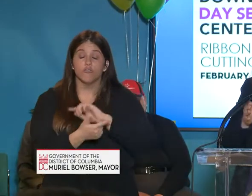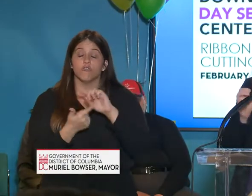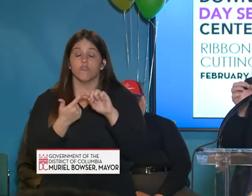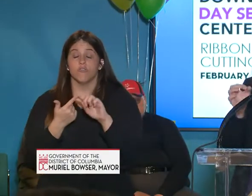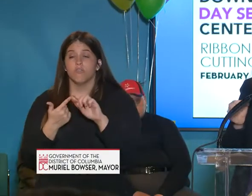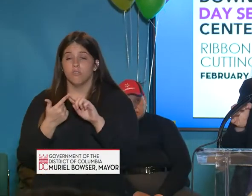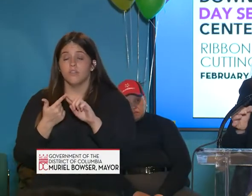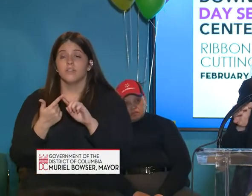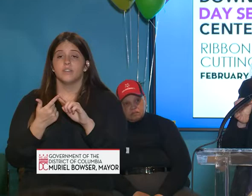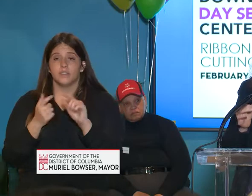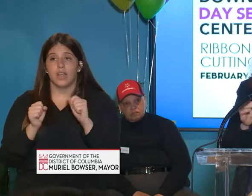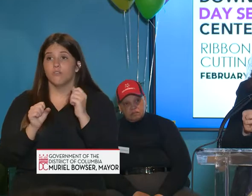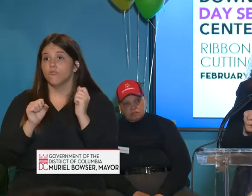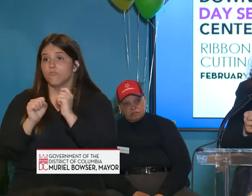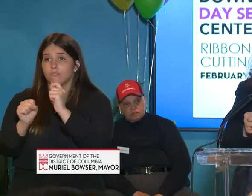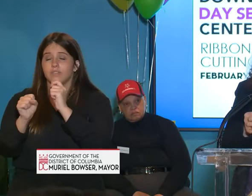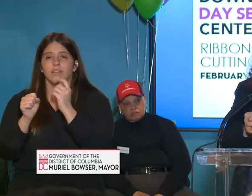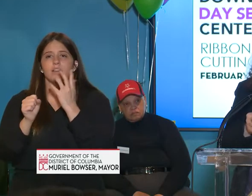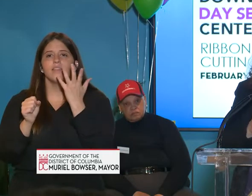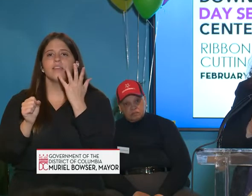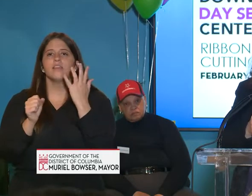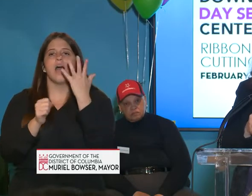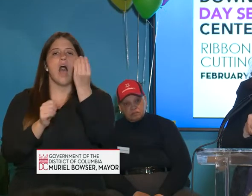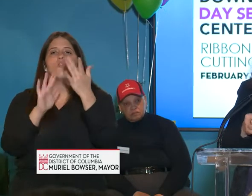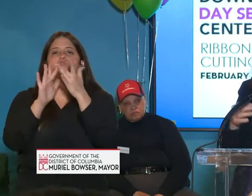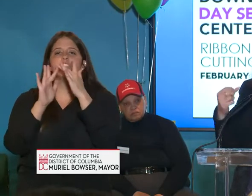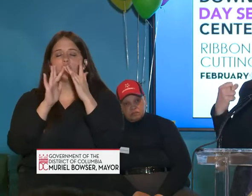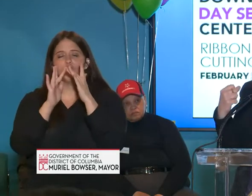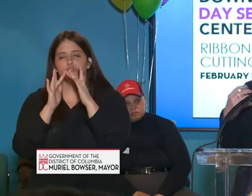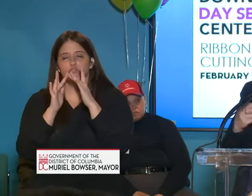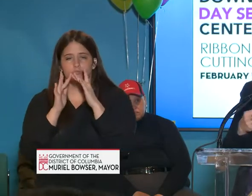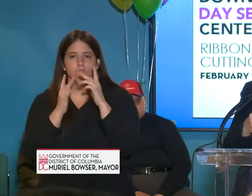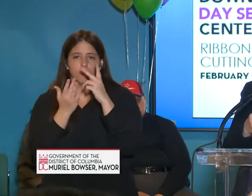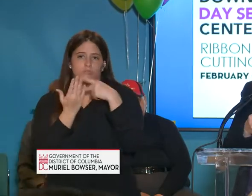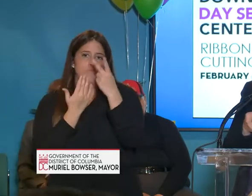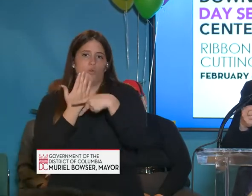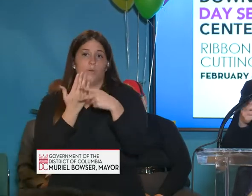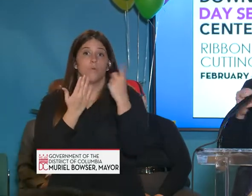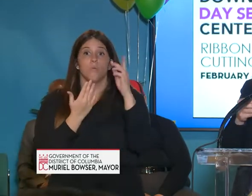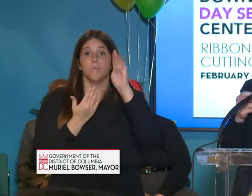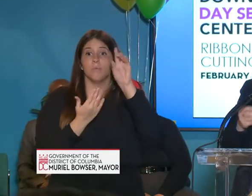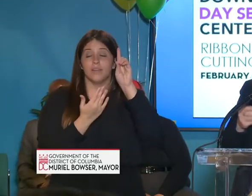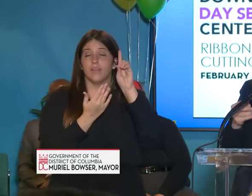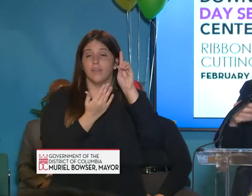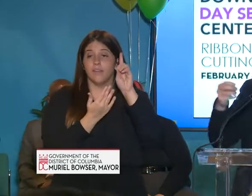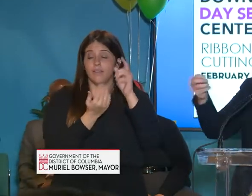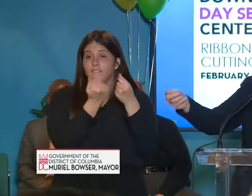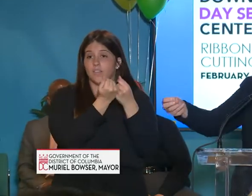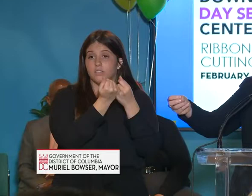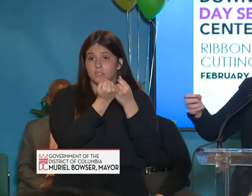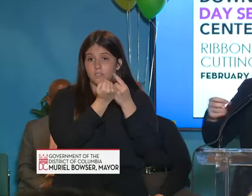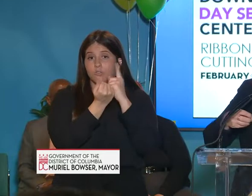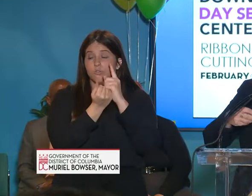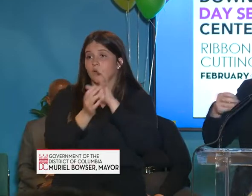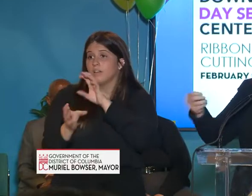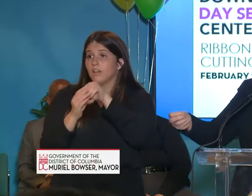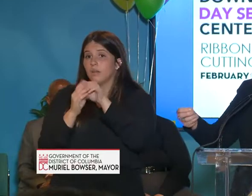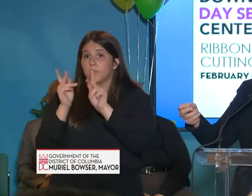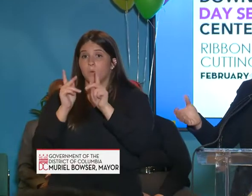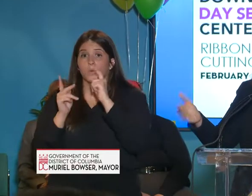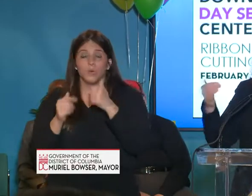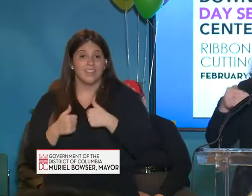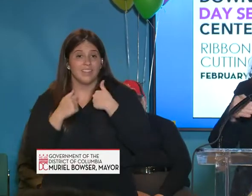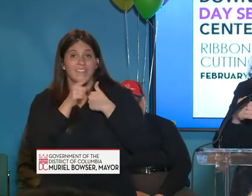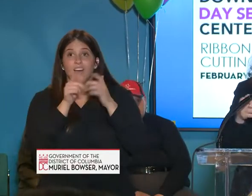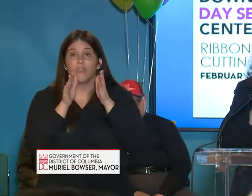allows us to use very strategically our street outreach programs around the city, including the one that the BID funds, to do the work of engaging our friends who are staying